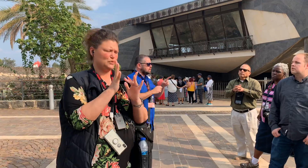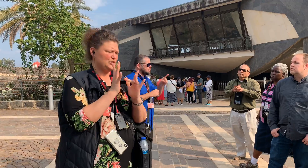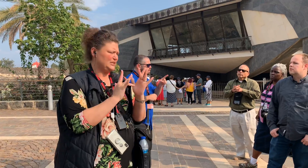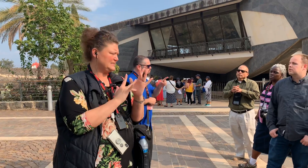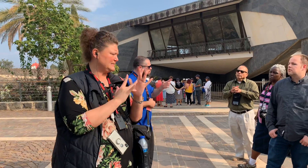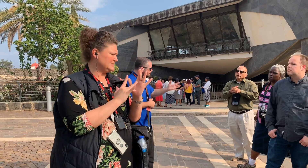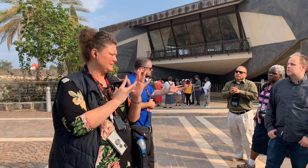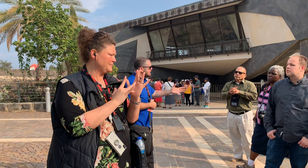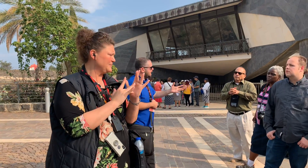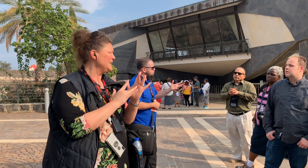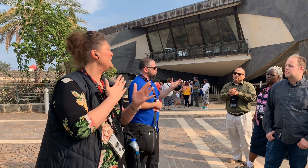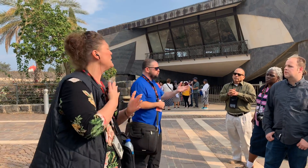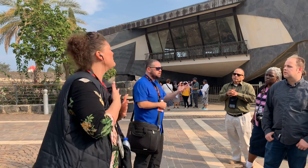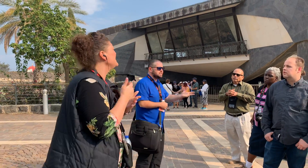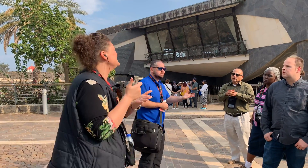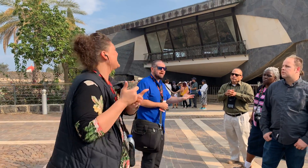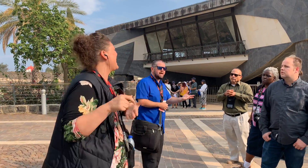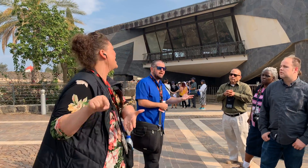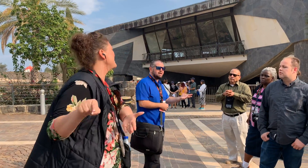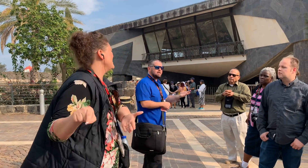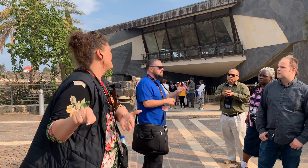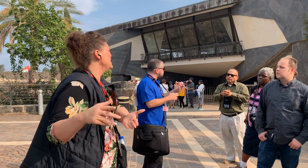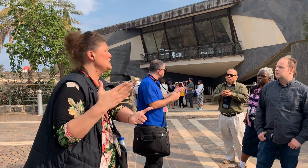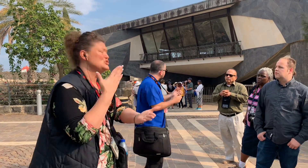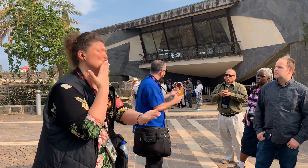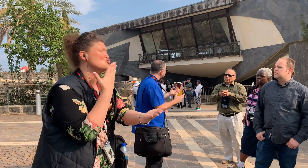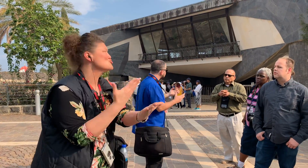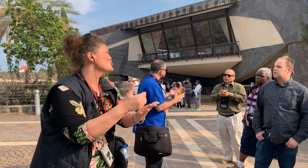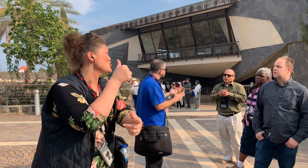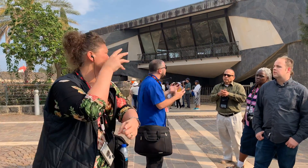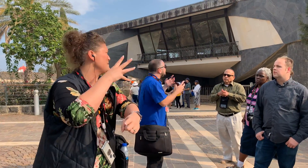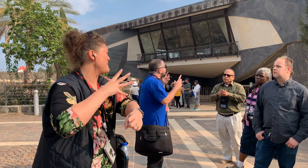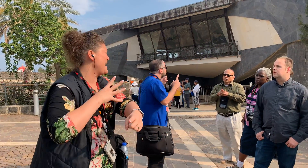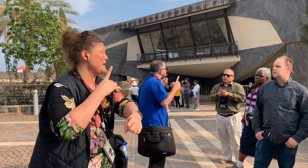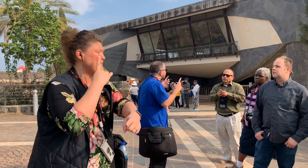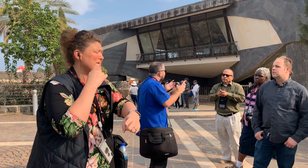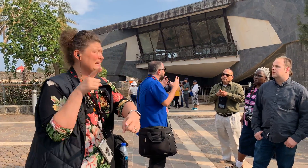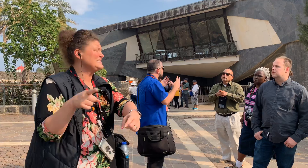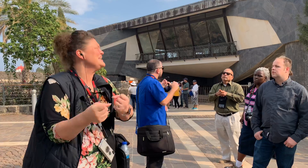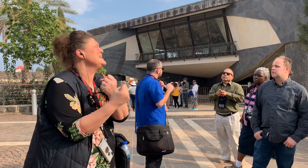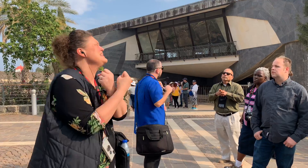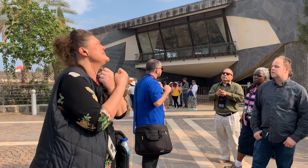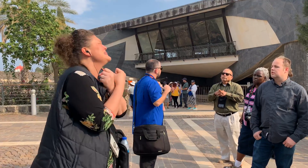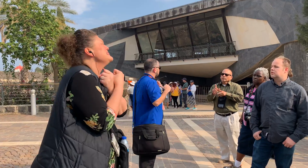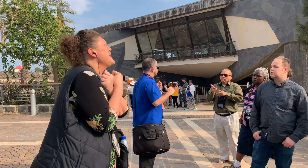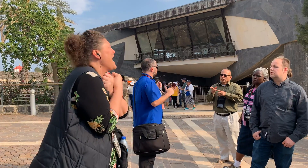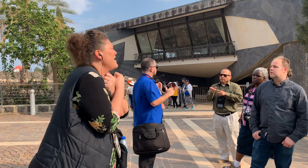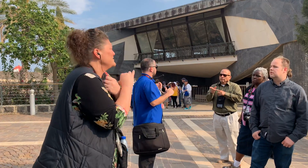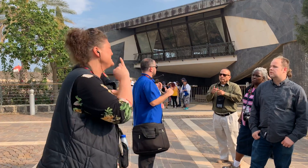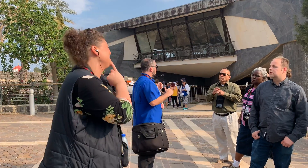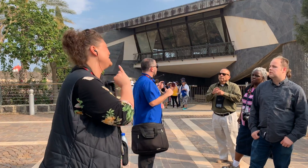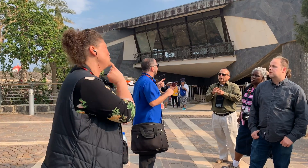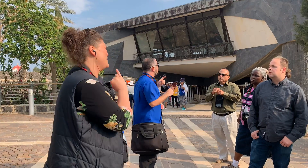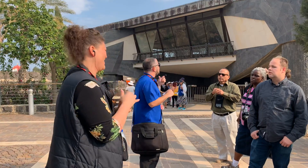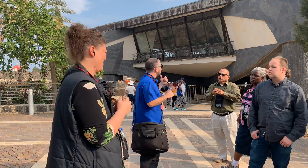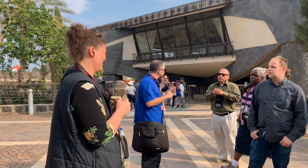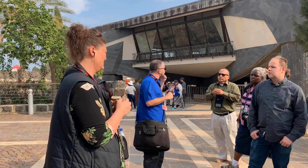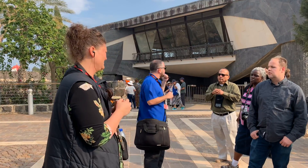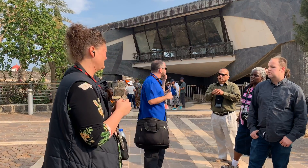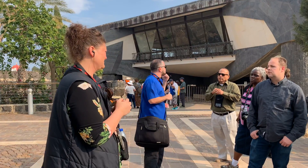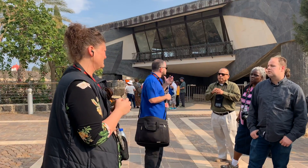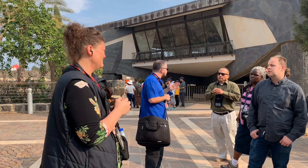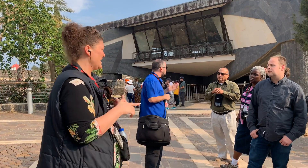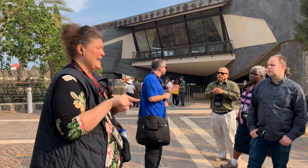around, please help to this man because he loves our nation and